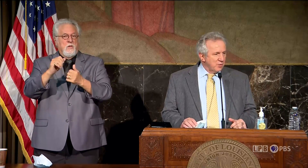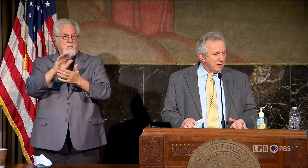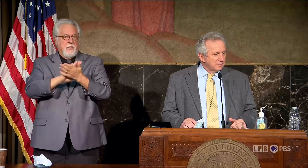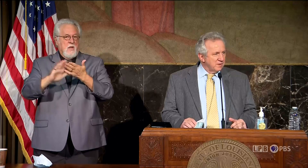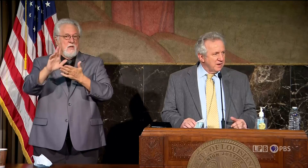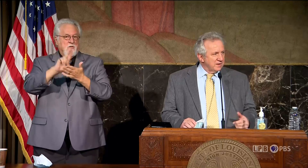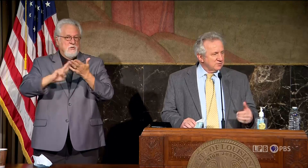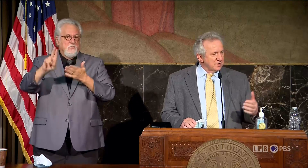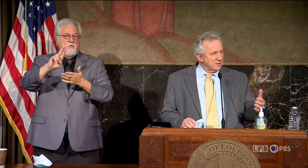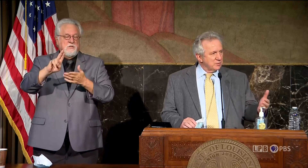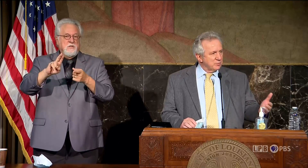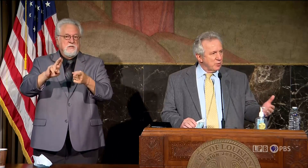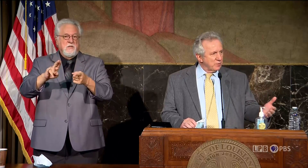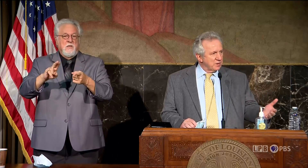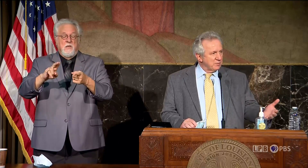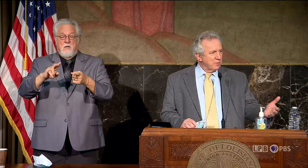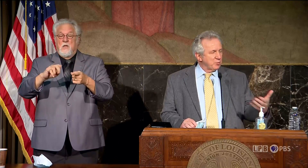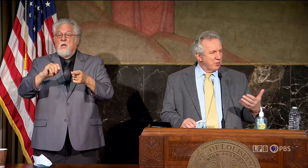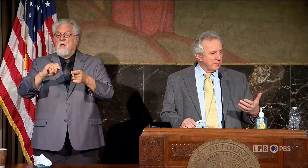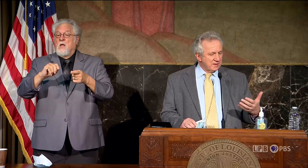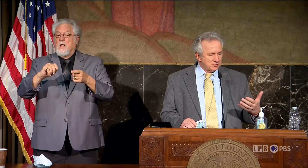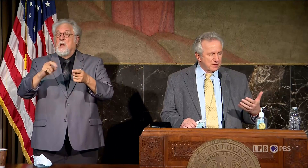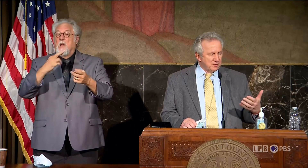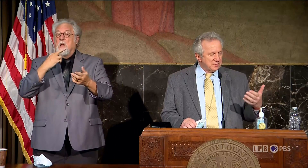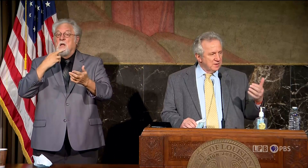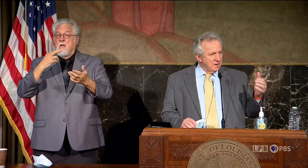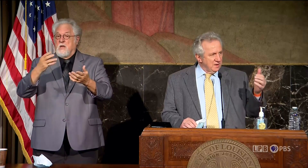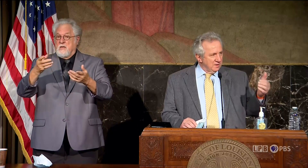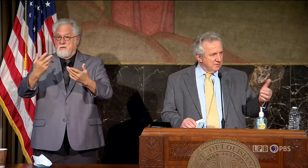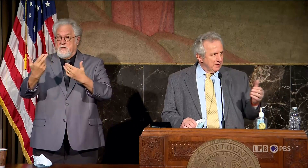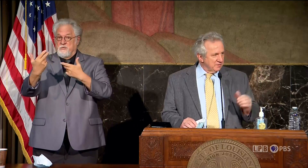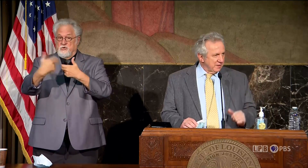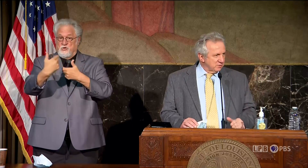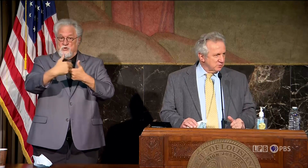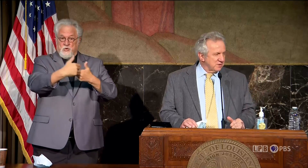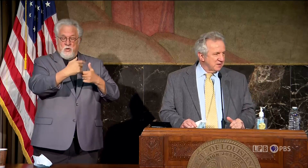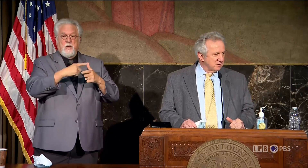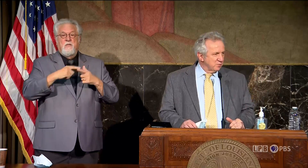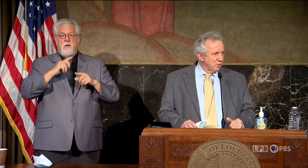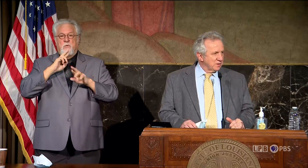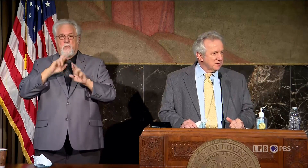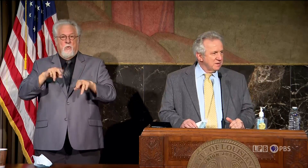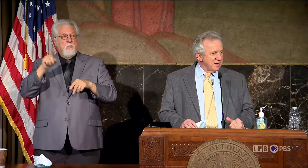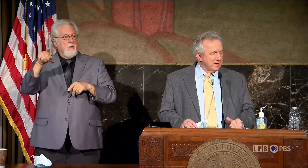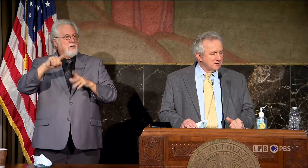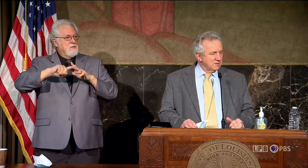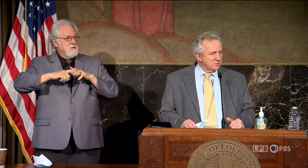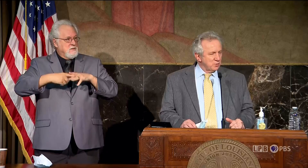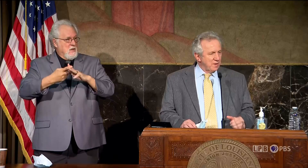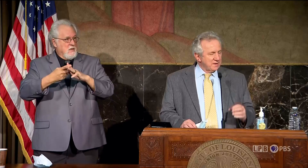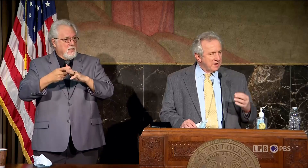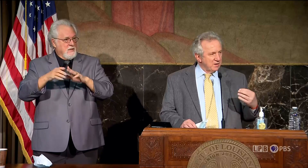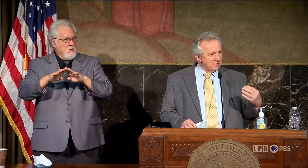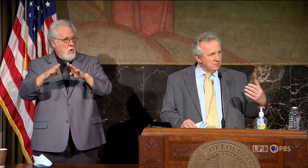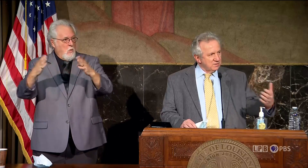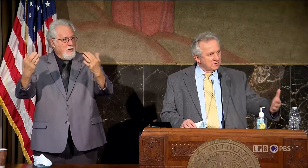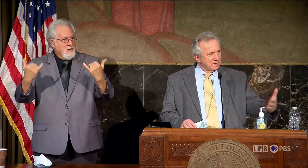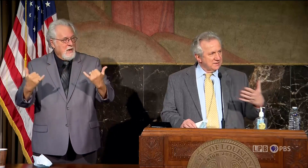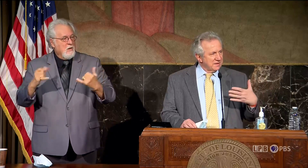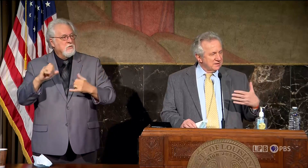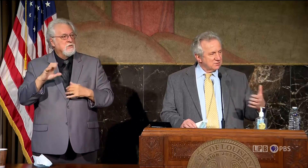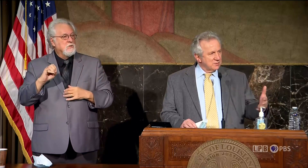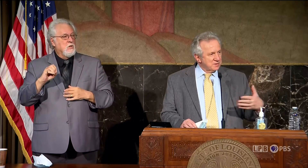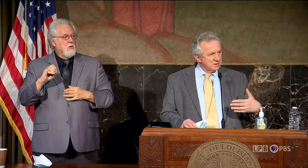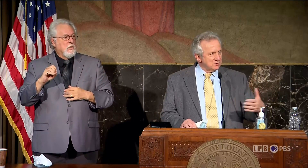schools of learning, and as they come on board, we're going to be reporting that as well. But they're just getting rolling, and so right now,